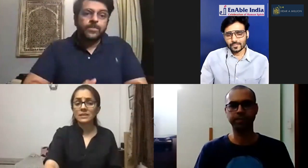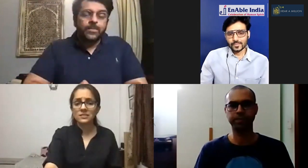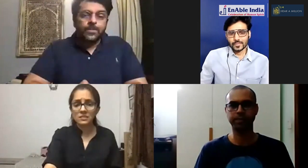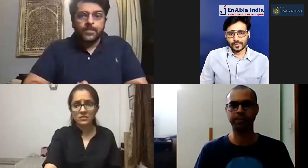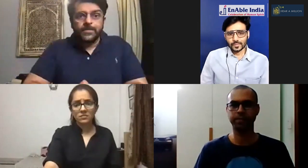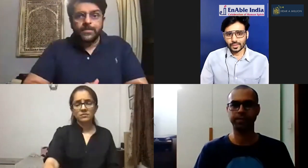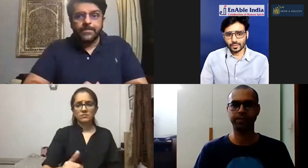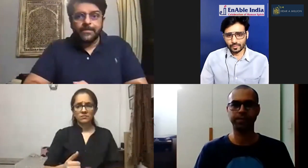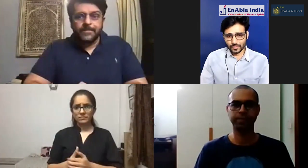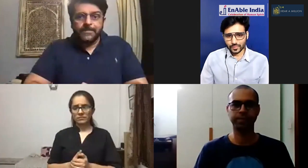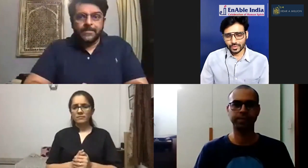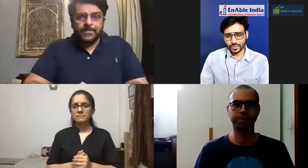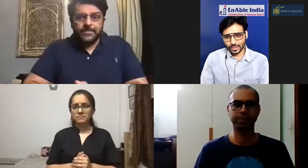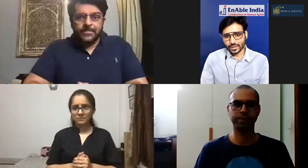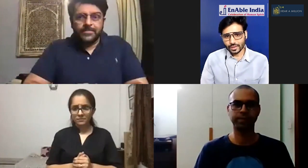COVID twice?